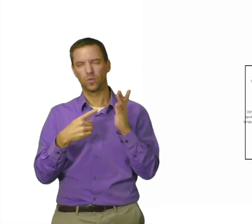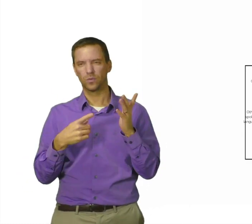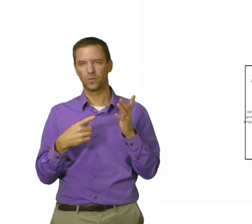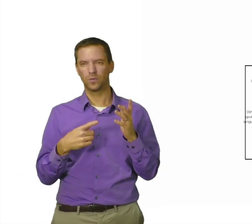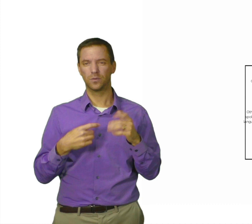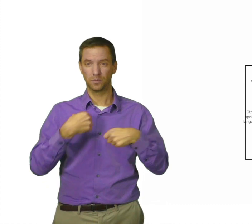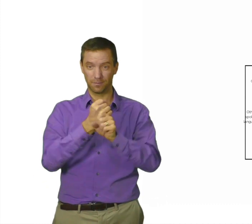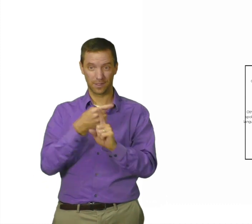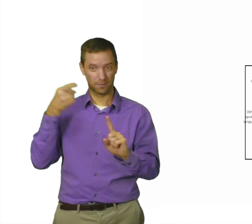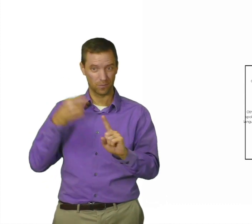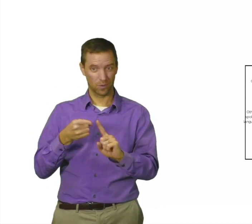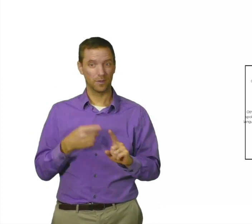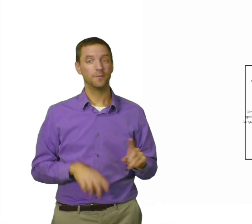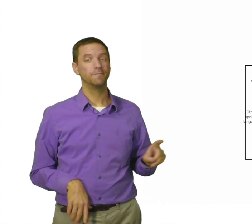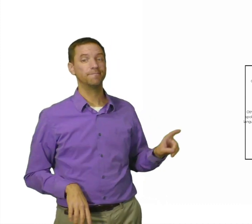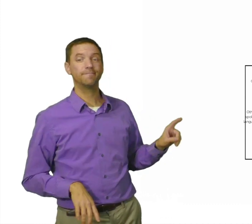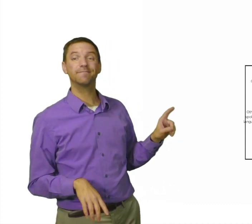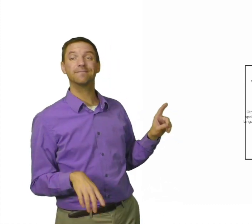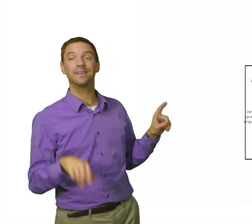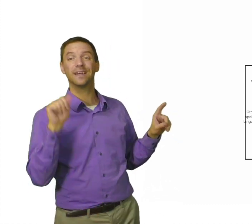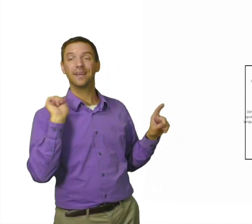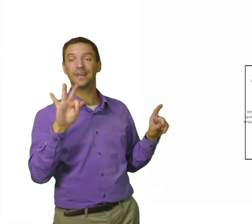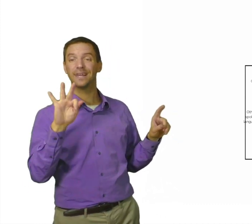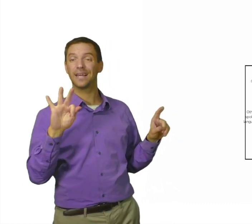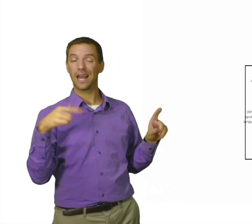I'd like to show you another quick example to make a point.